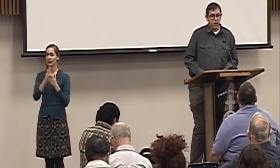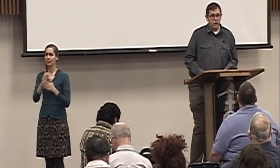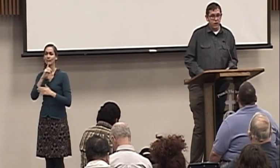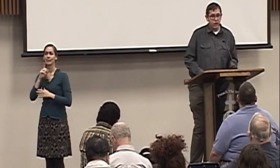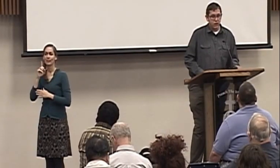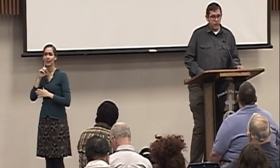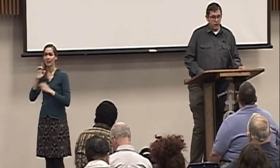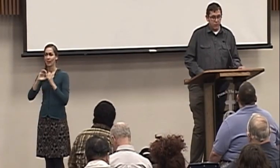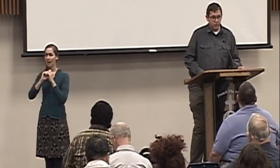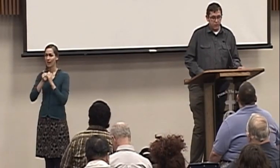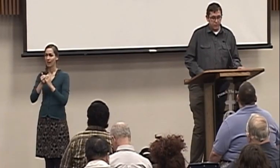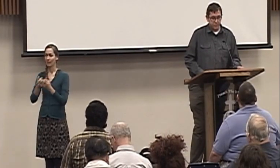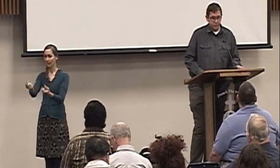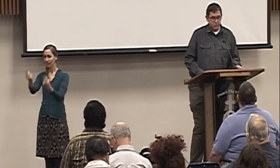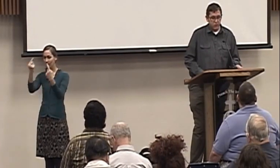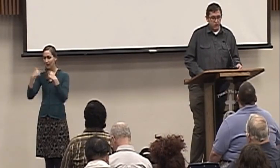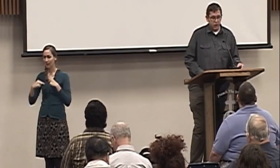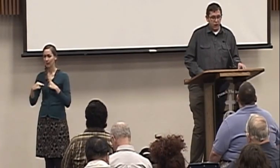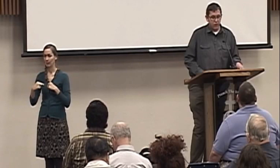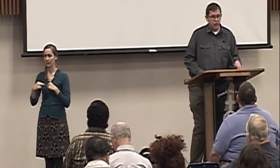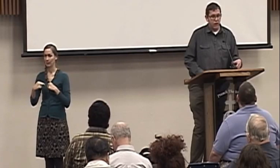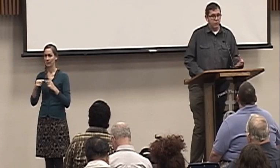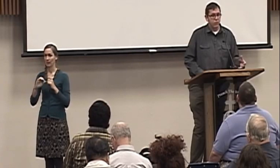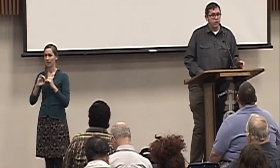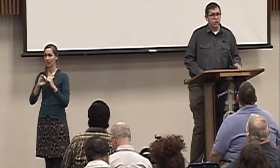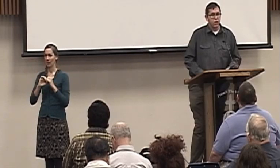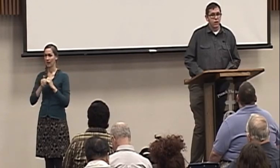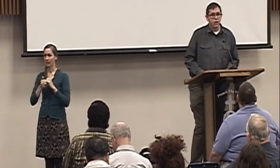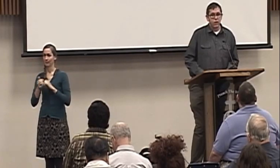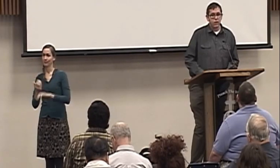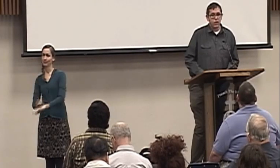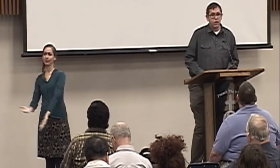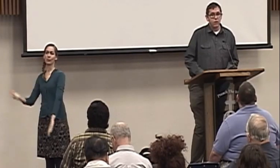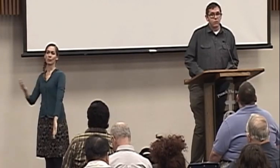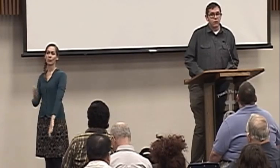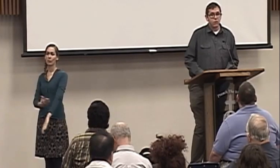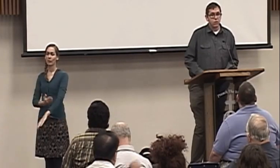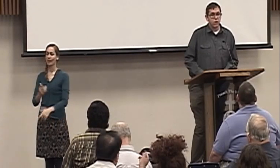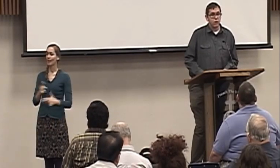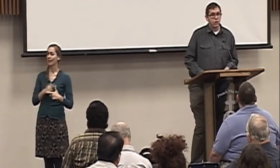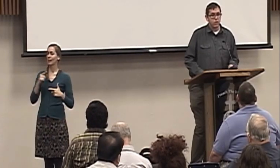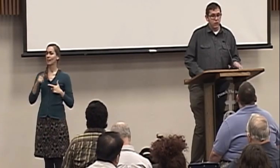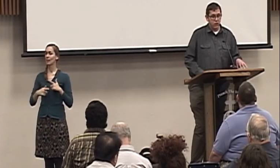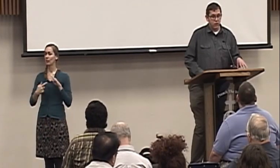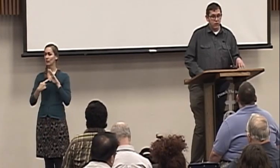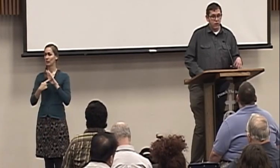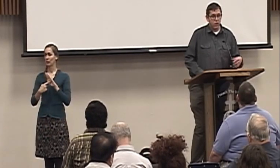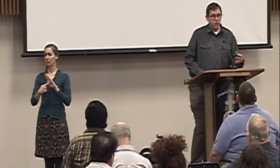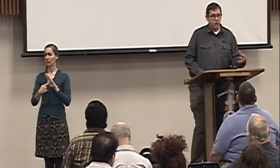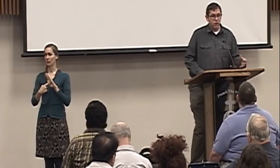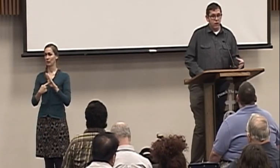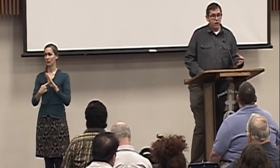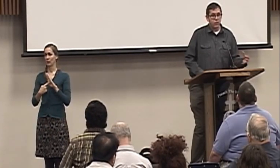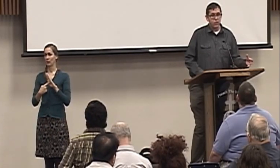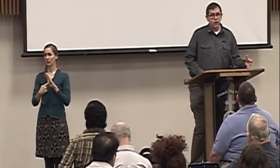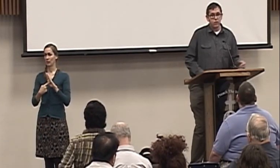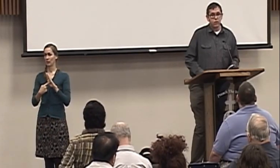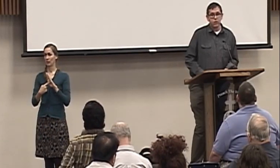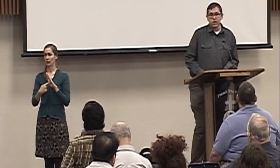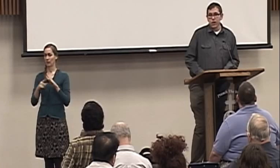they came and how they are improving. Then it will show the start of the deaf school, which actually